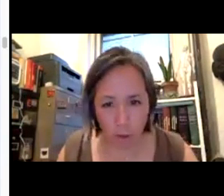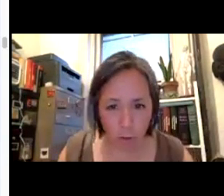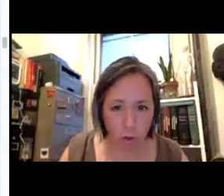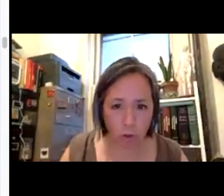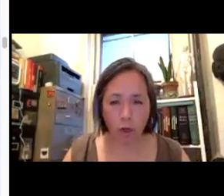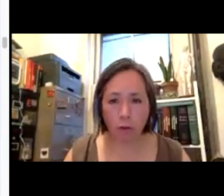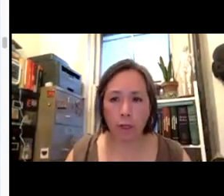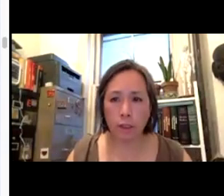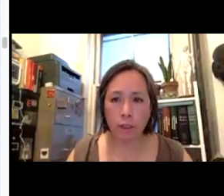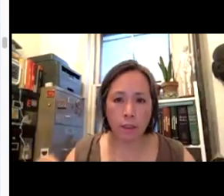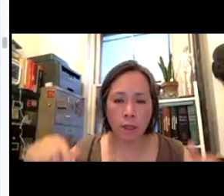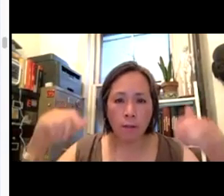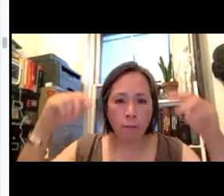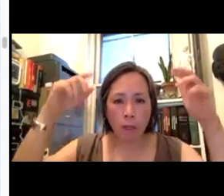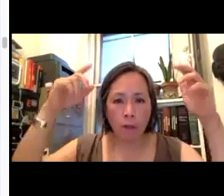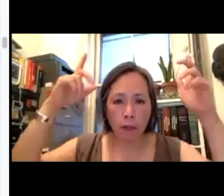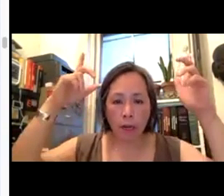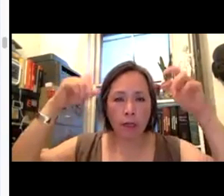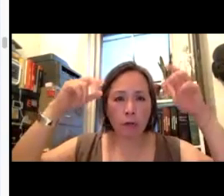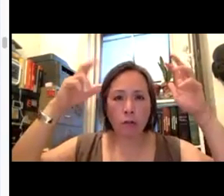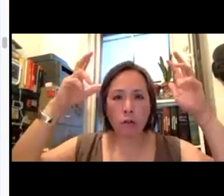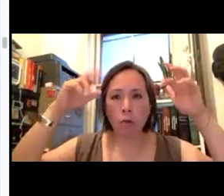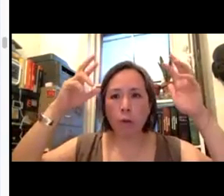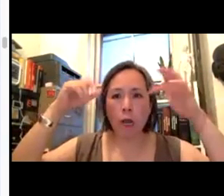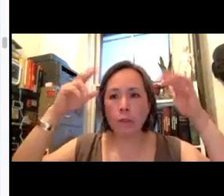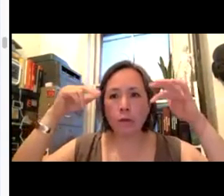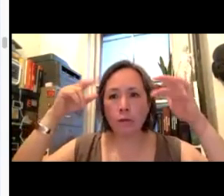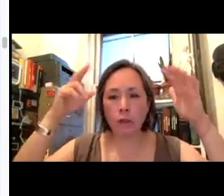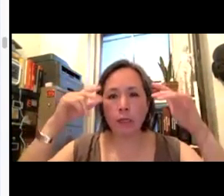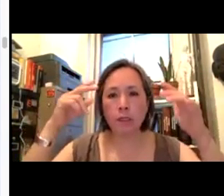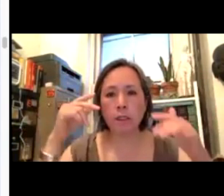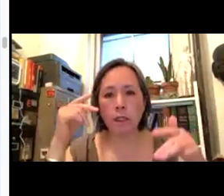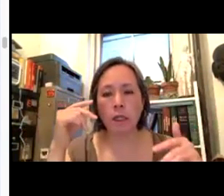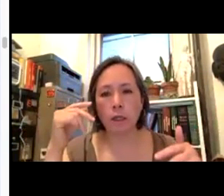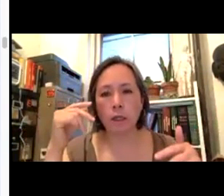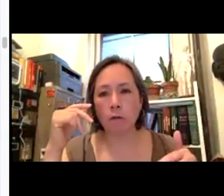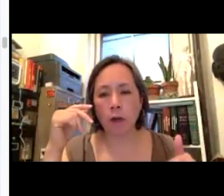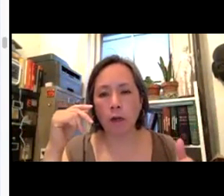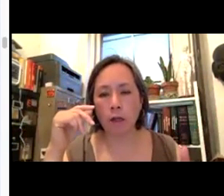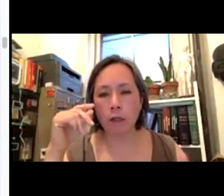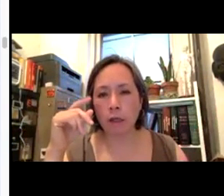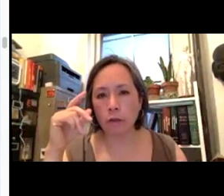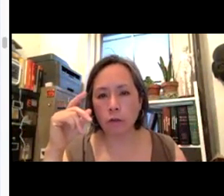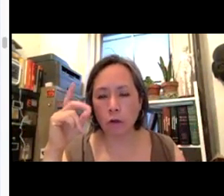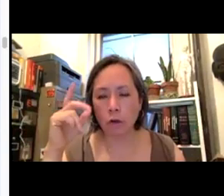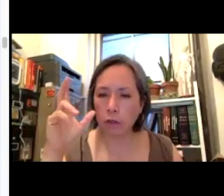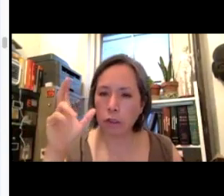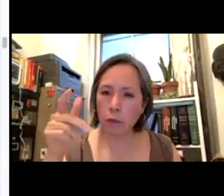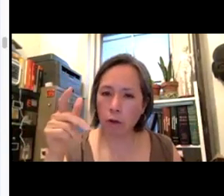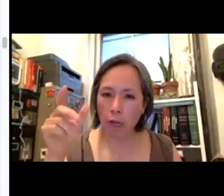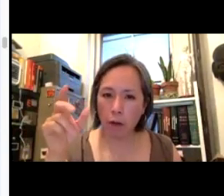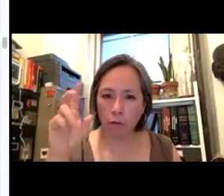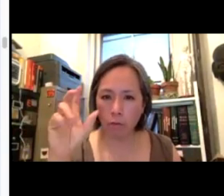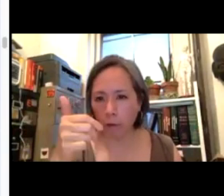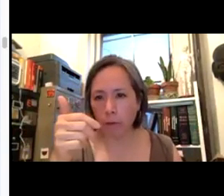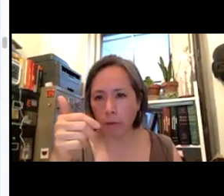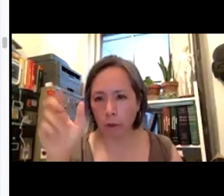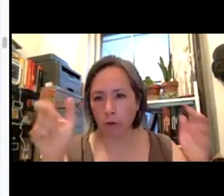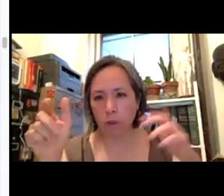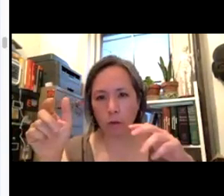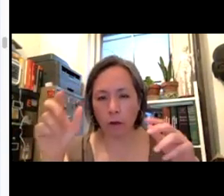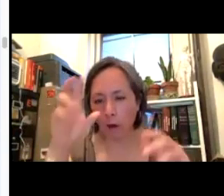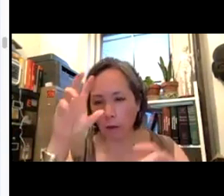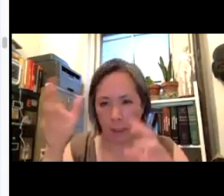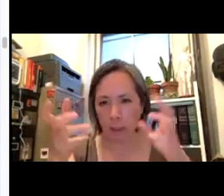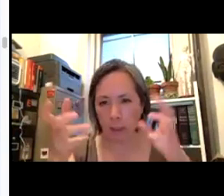and there's this huge tray of lenses, and the eye doctor sort of pops different lenses in, right? And tells you, can you see better now? Flip it,